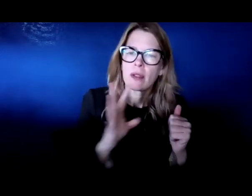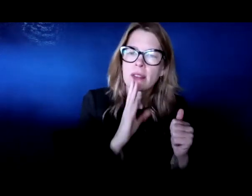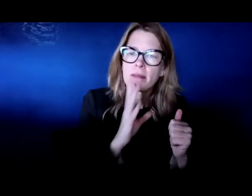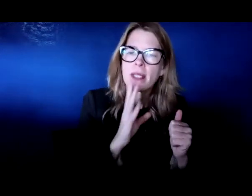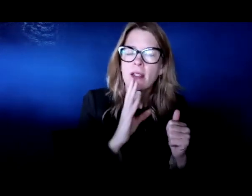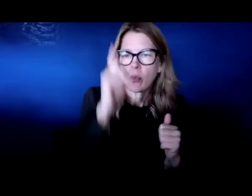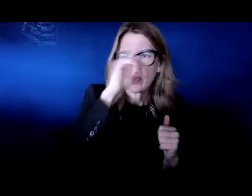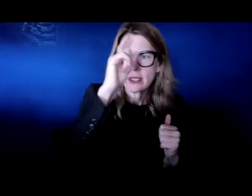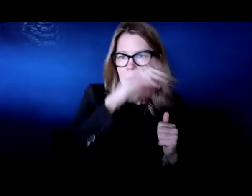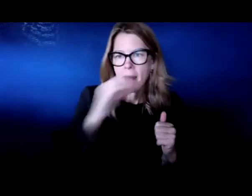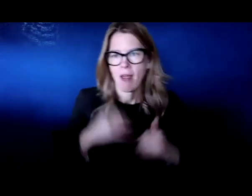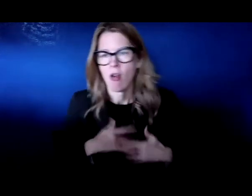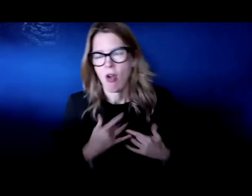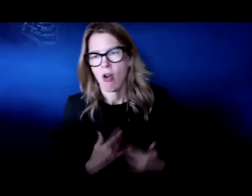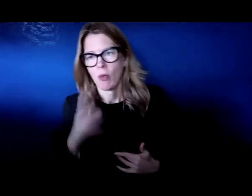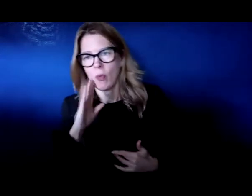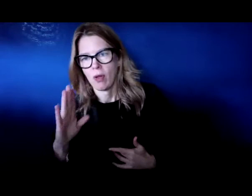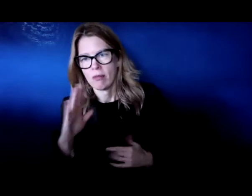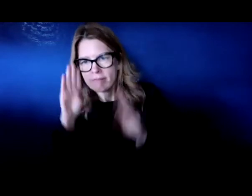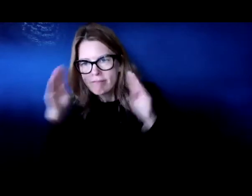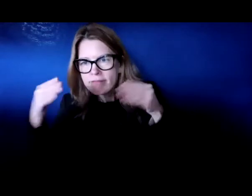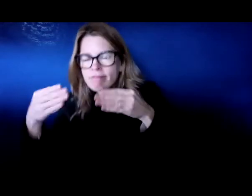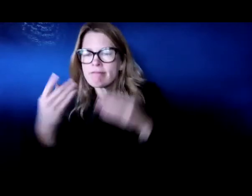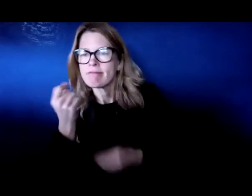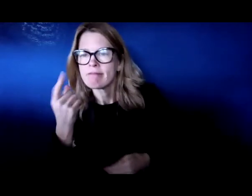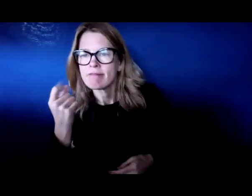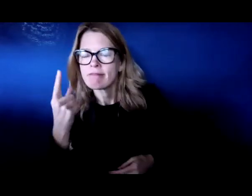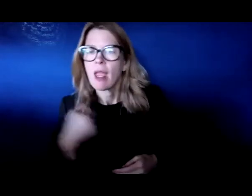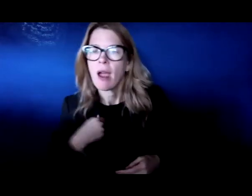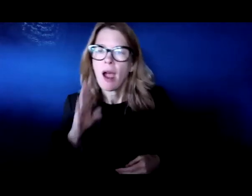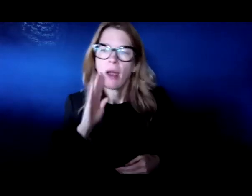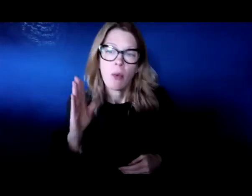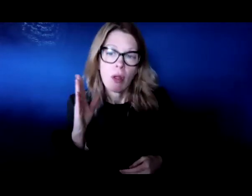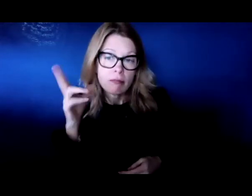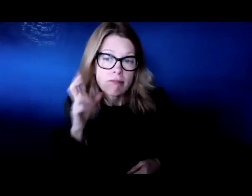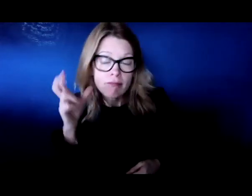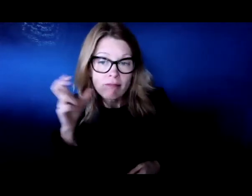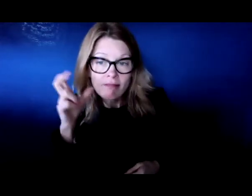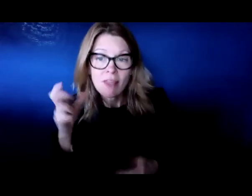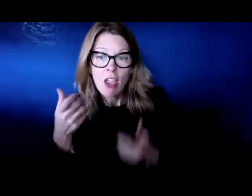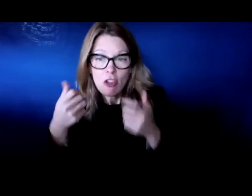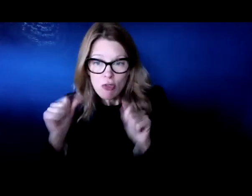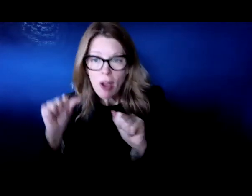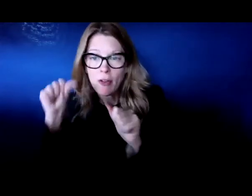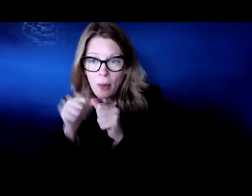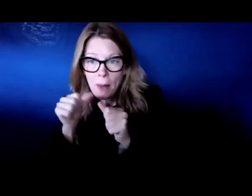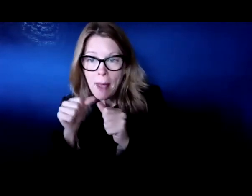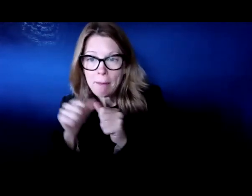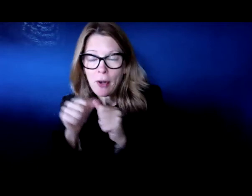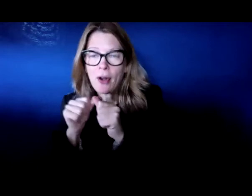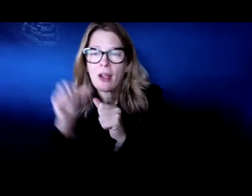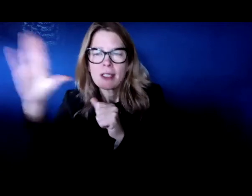meditate on understanding. I will incline my ear to a proverb and set forth my riddle upon the